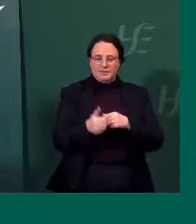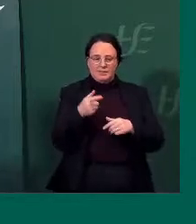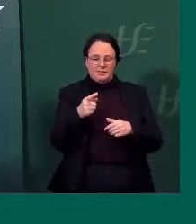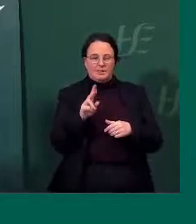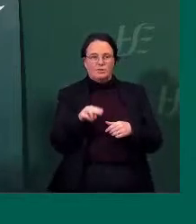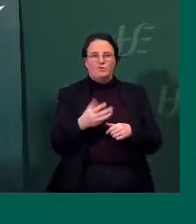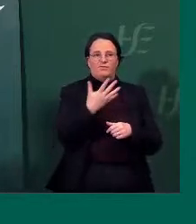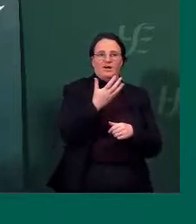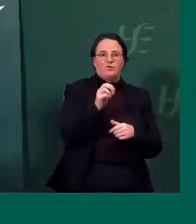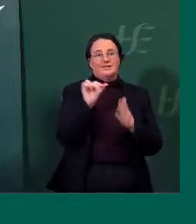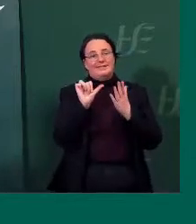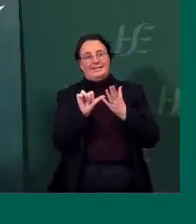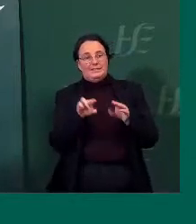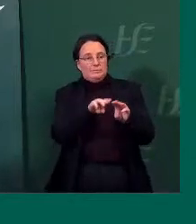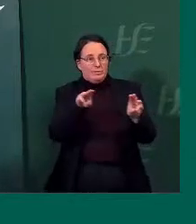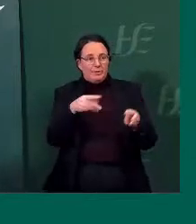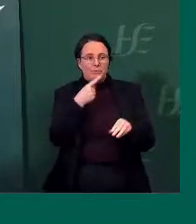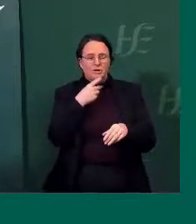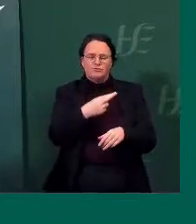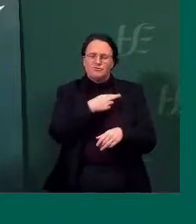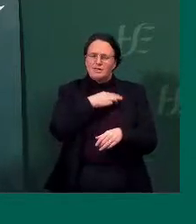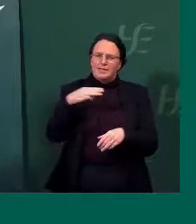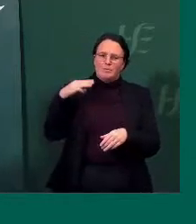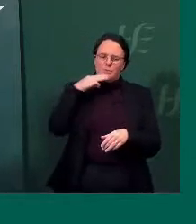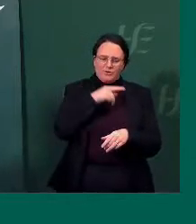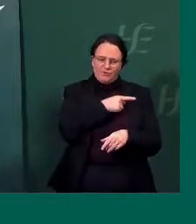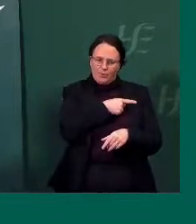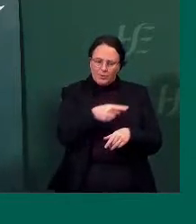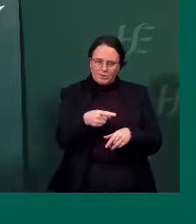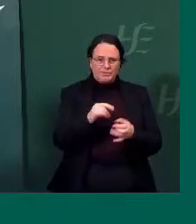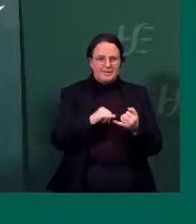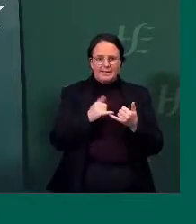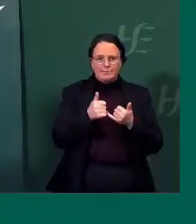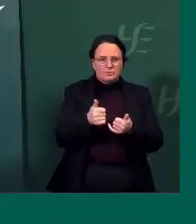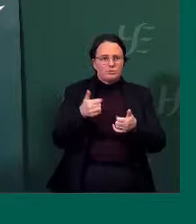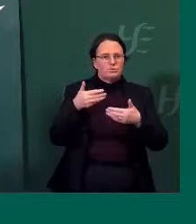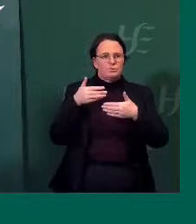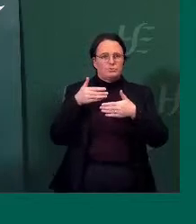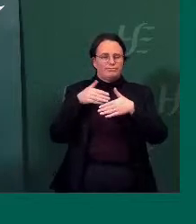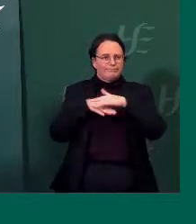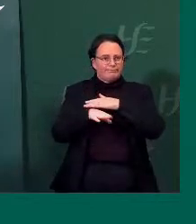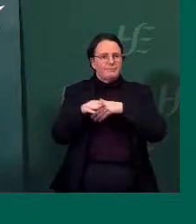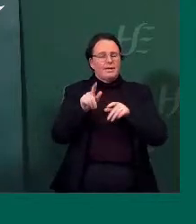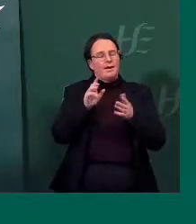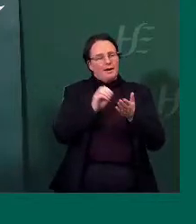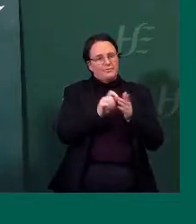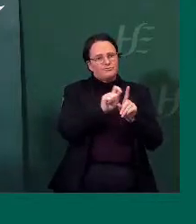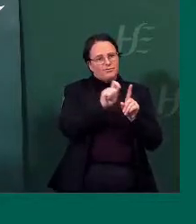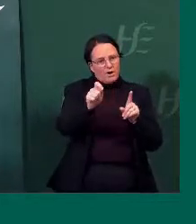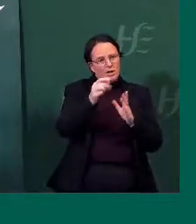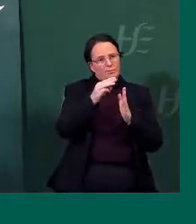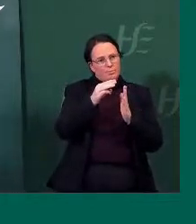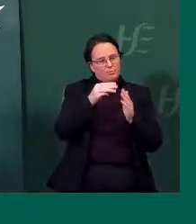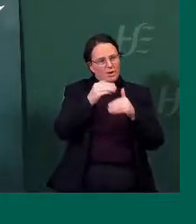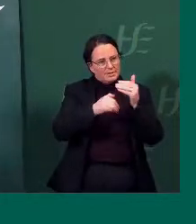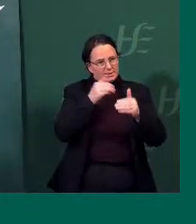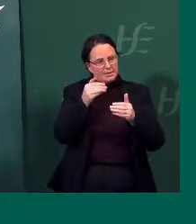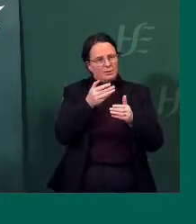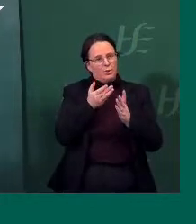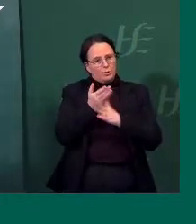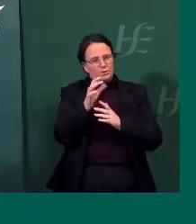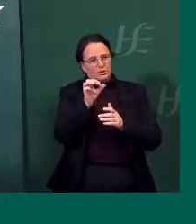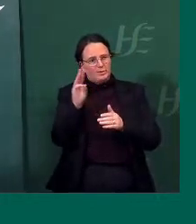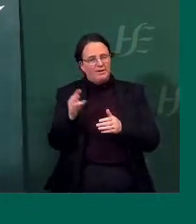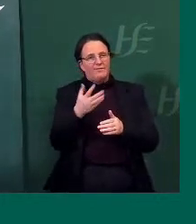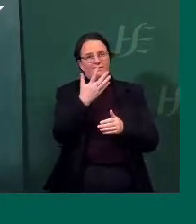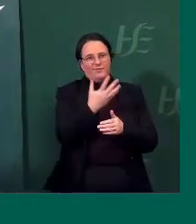5 or 6 people, but it's really important in terms of those people who can't get access, and there's a referral process there for GPs, and 530